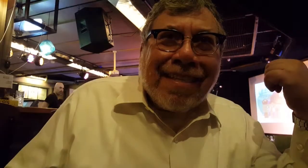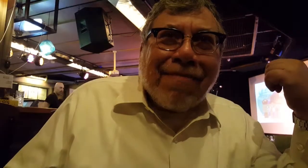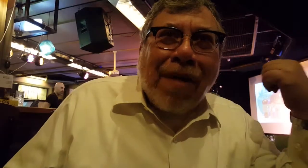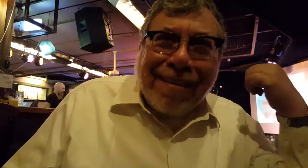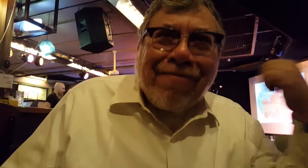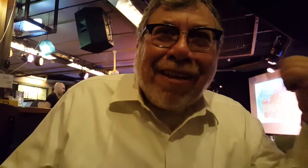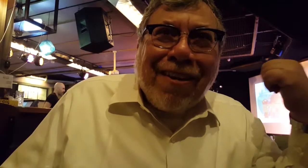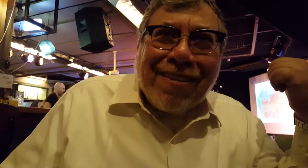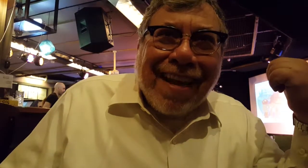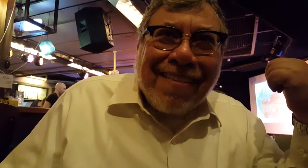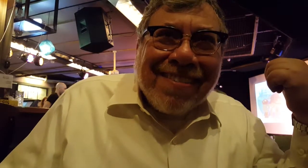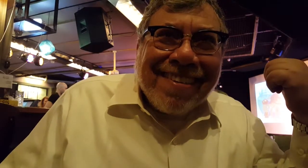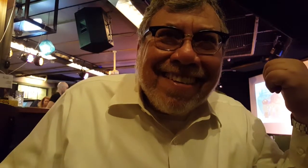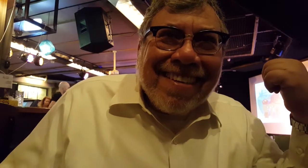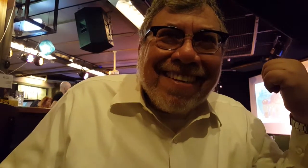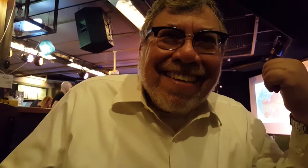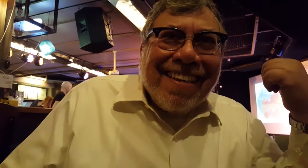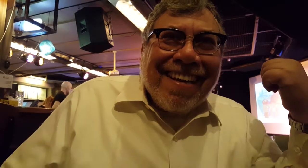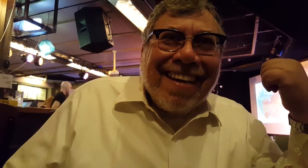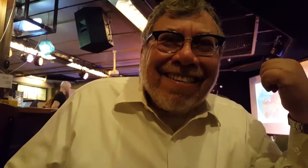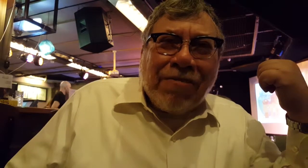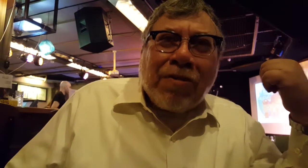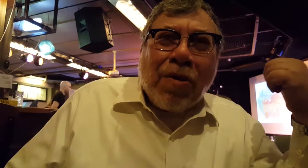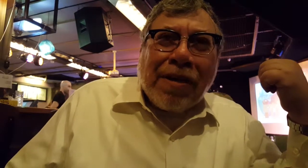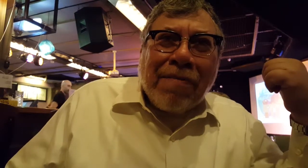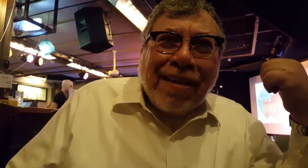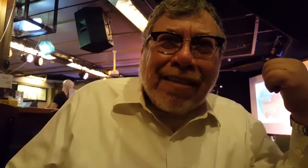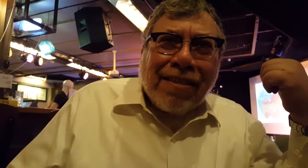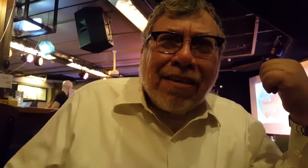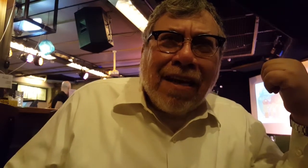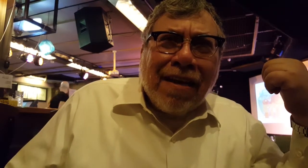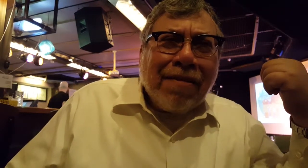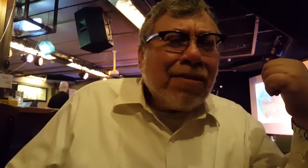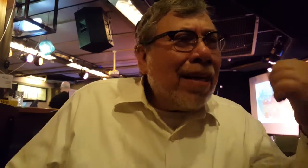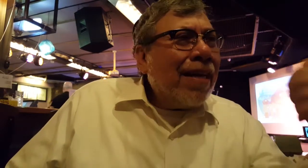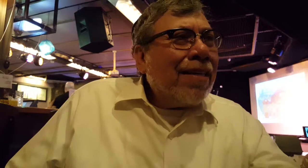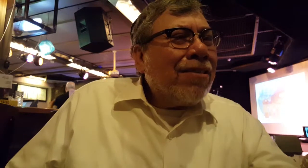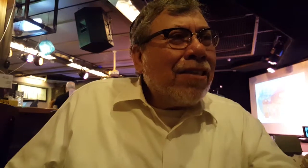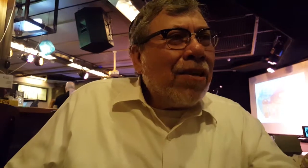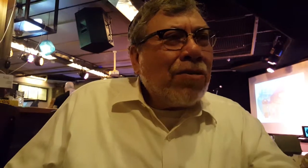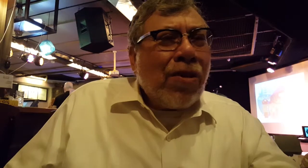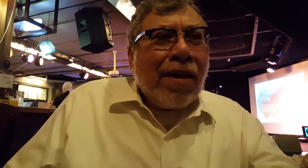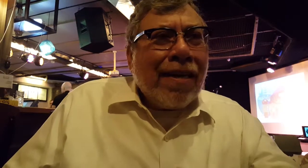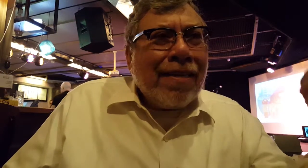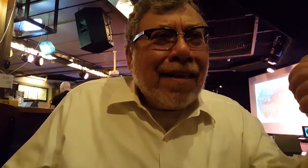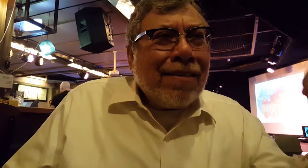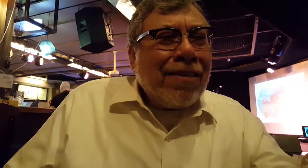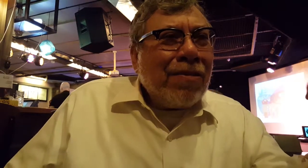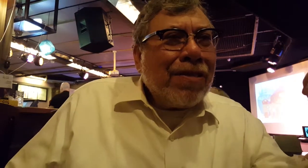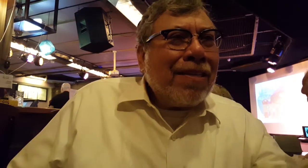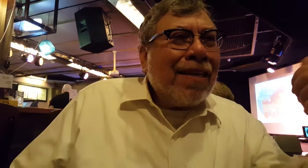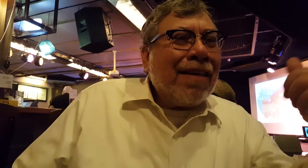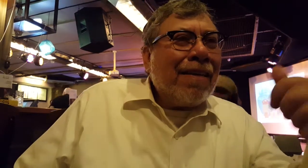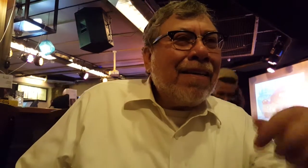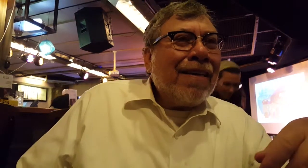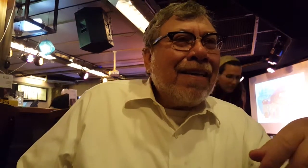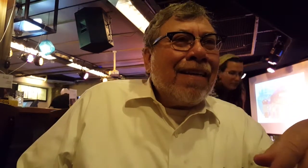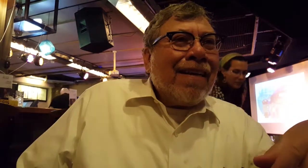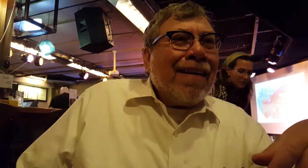by videotape. She recorded a message. She's also she was